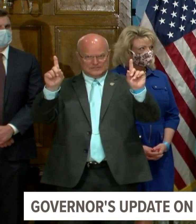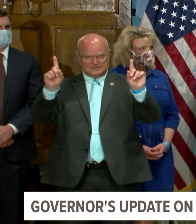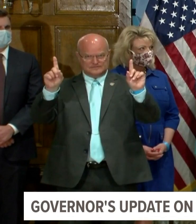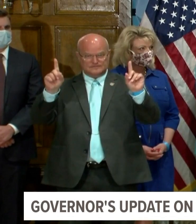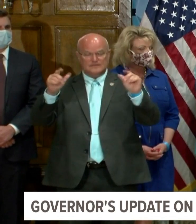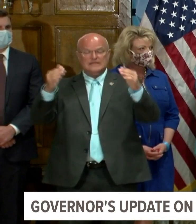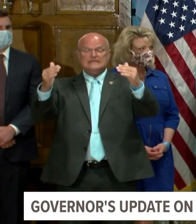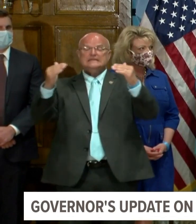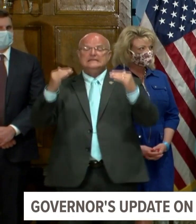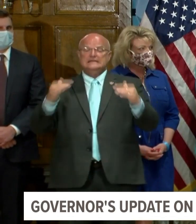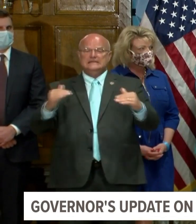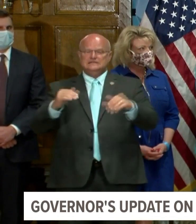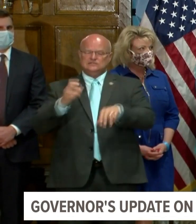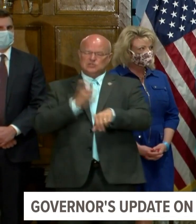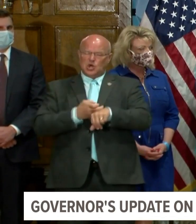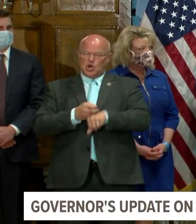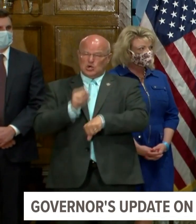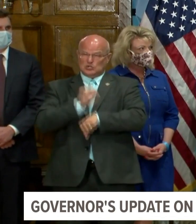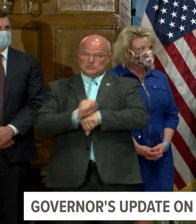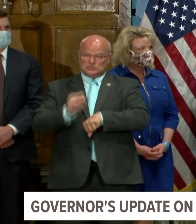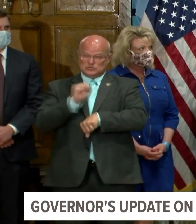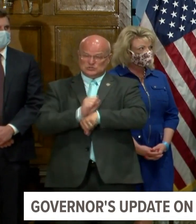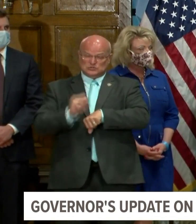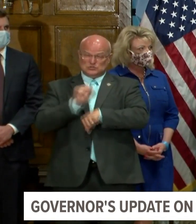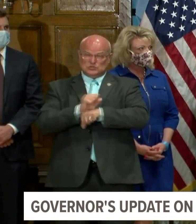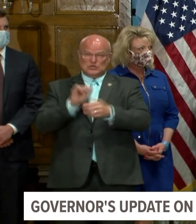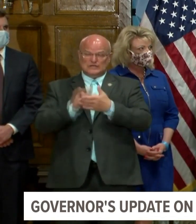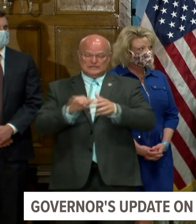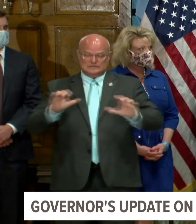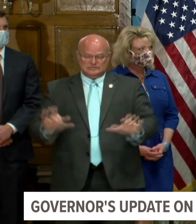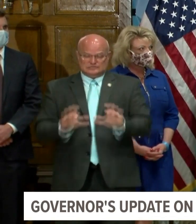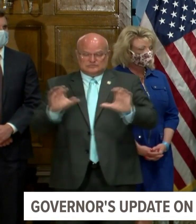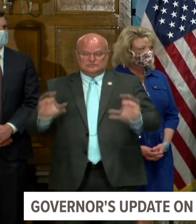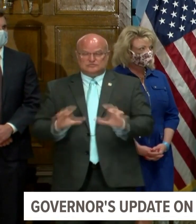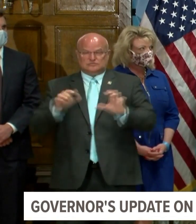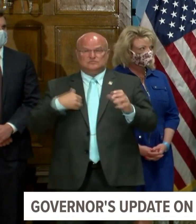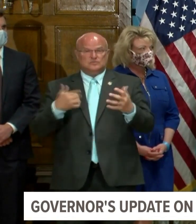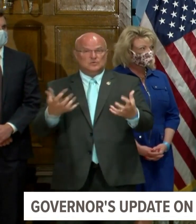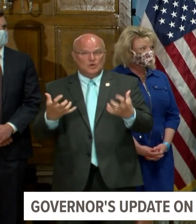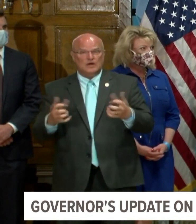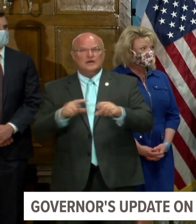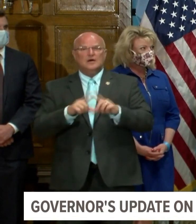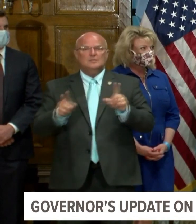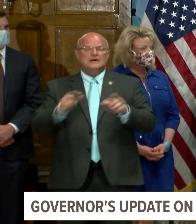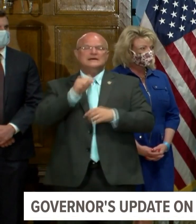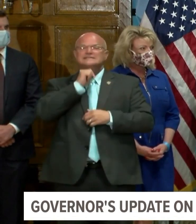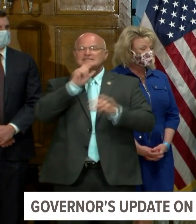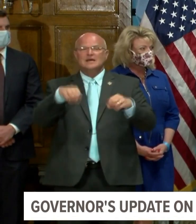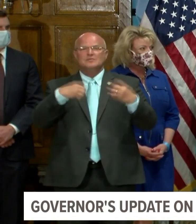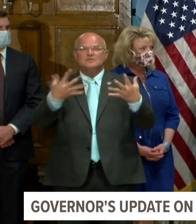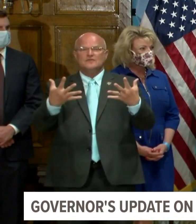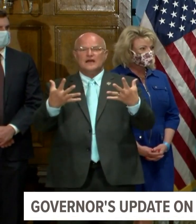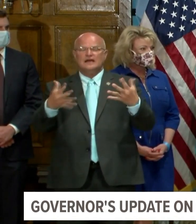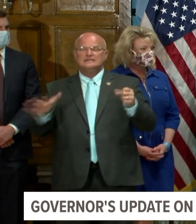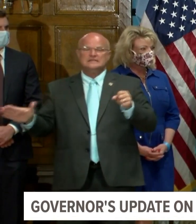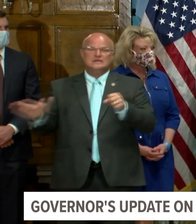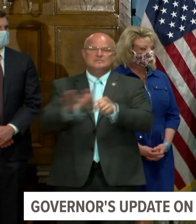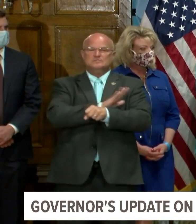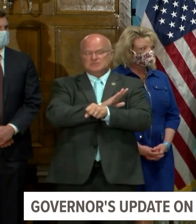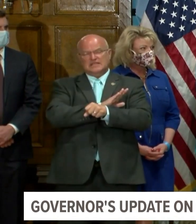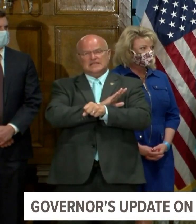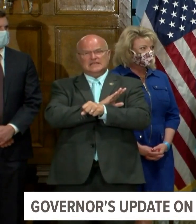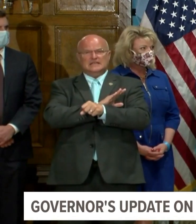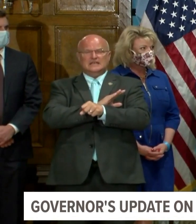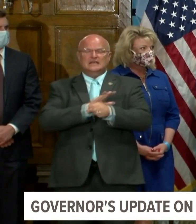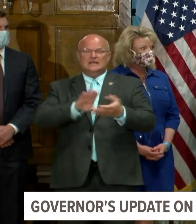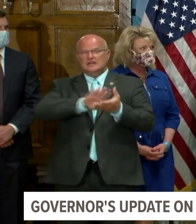then the hard work of getting a policy that did what we wanted to do, but also did not provide for blanket immunity for bad actors.